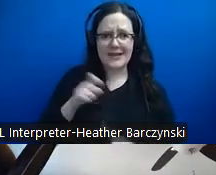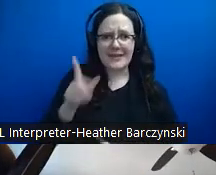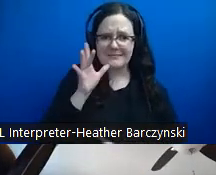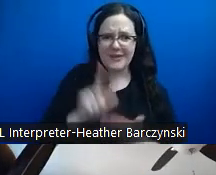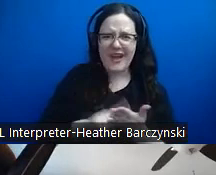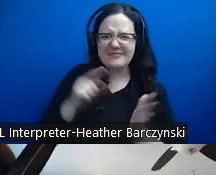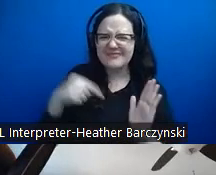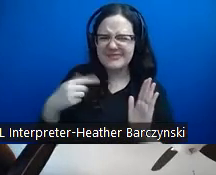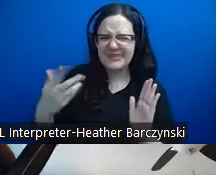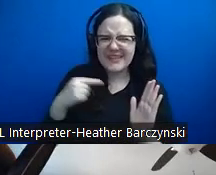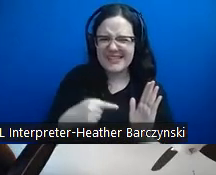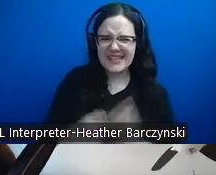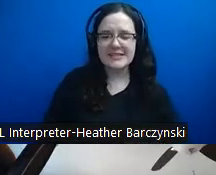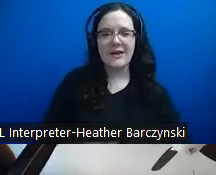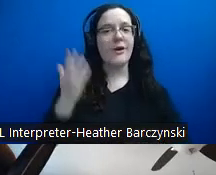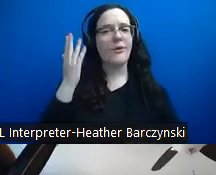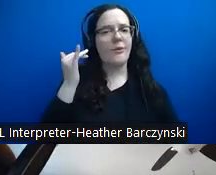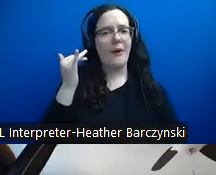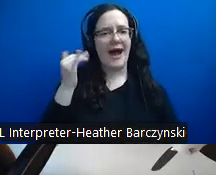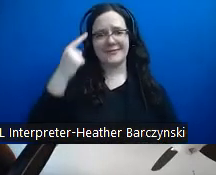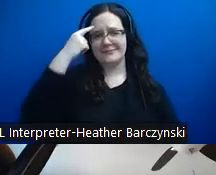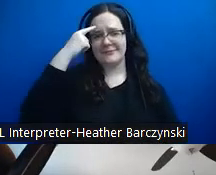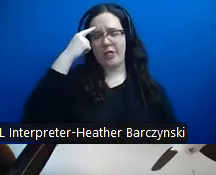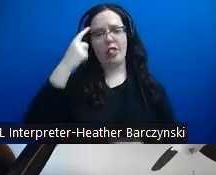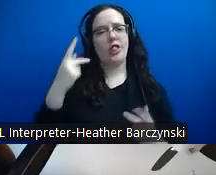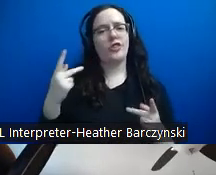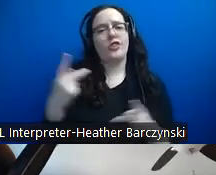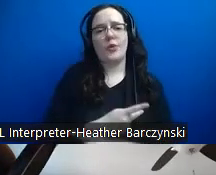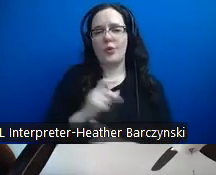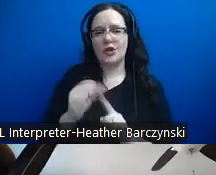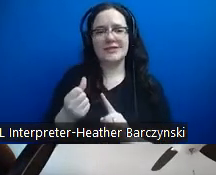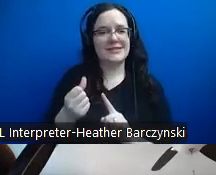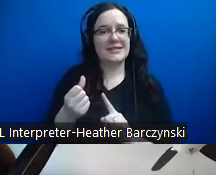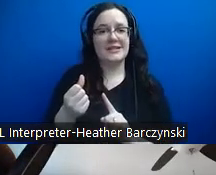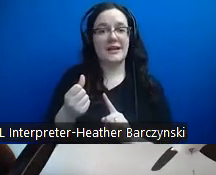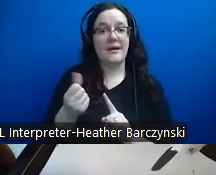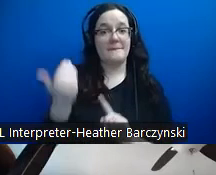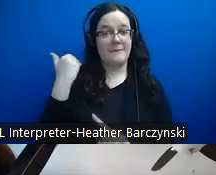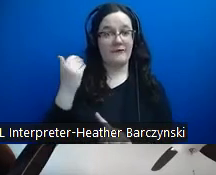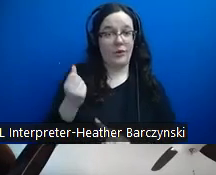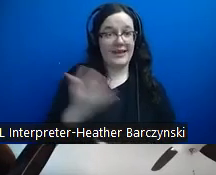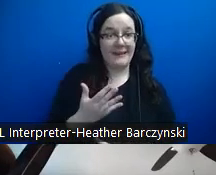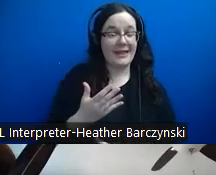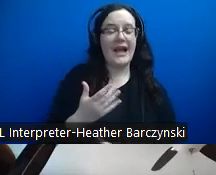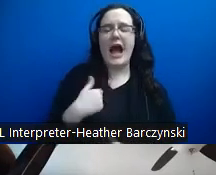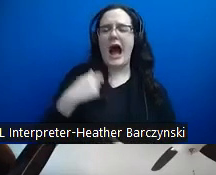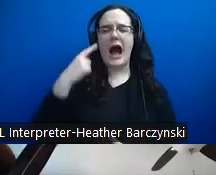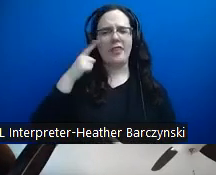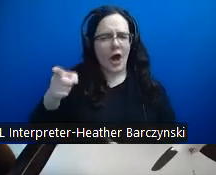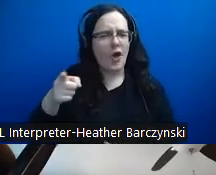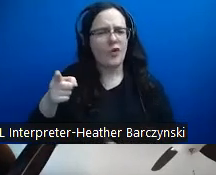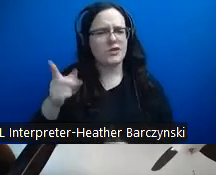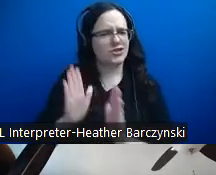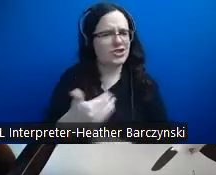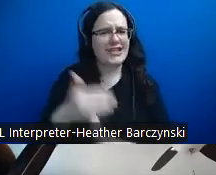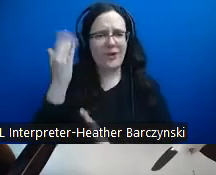this? Because in my brain, the worst case scenario back before I knew it was gambling was he's got to be cheating on me because I know he's hiding something.